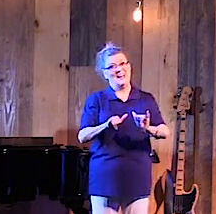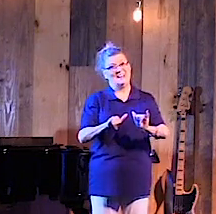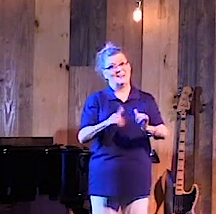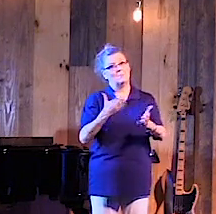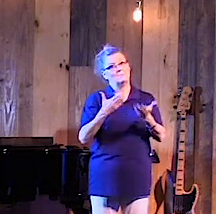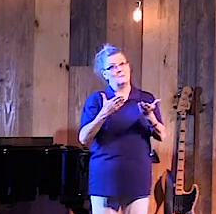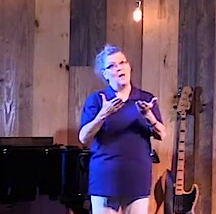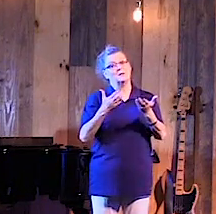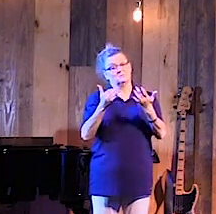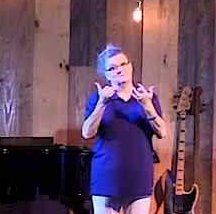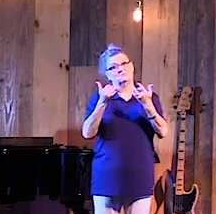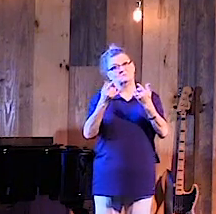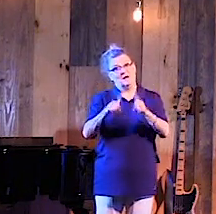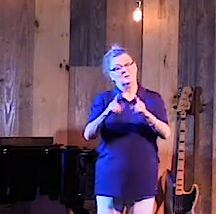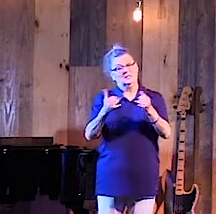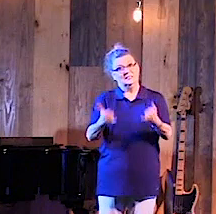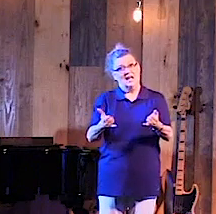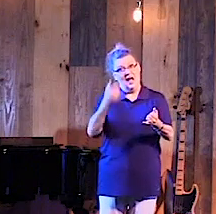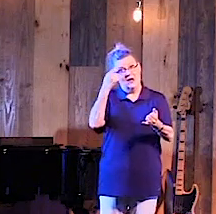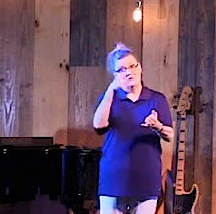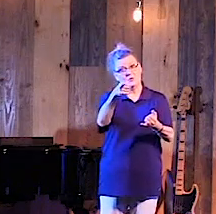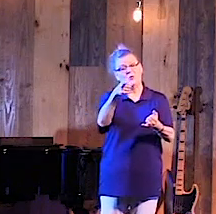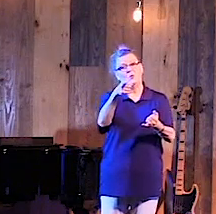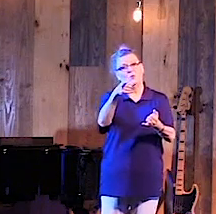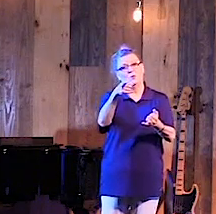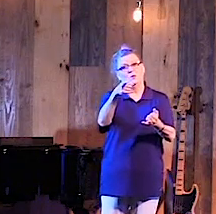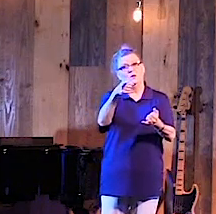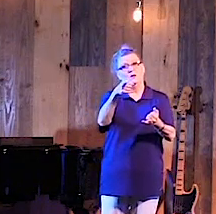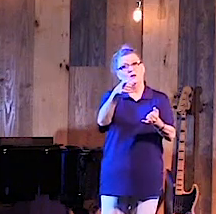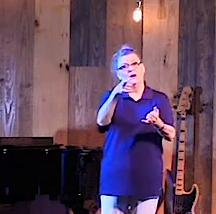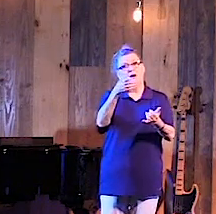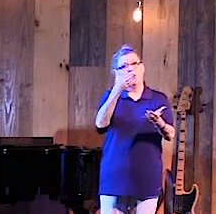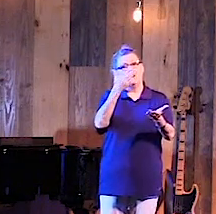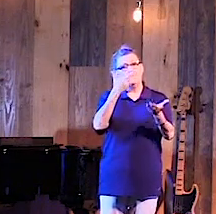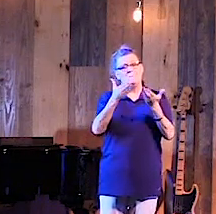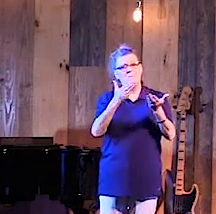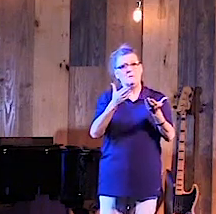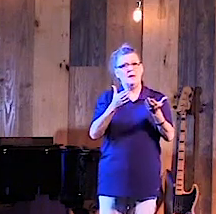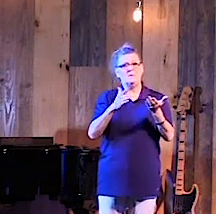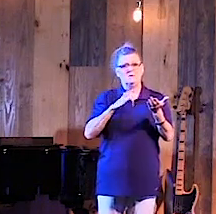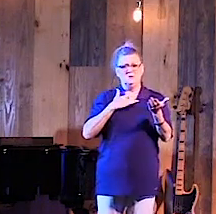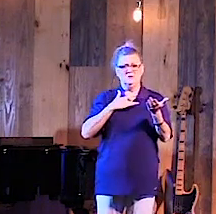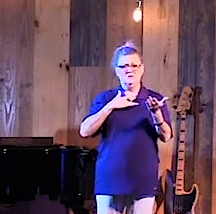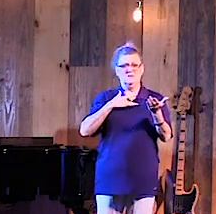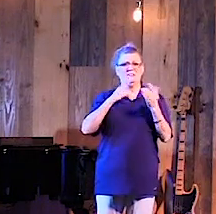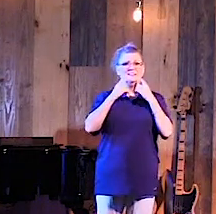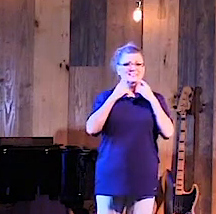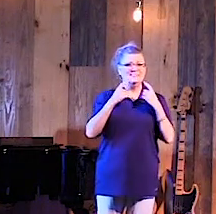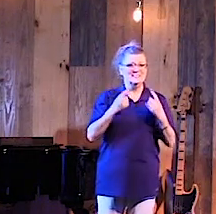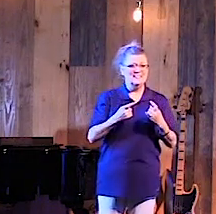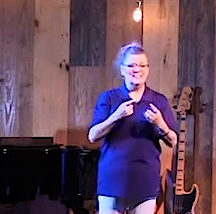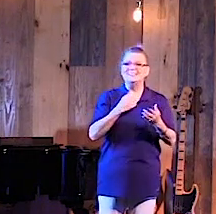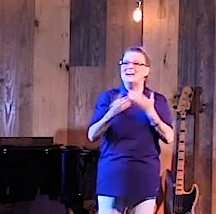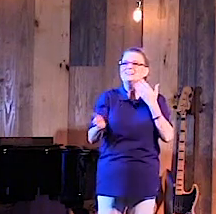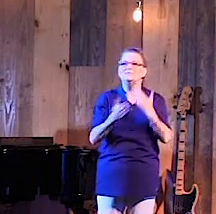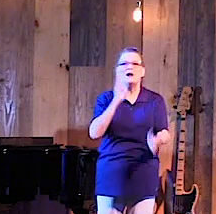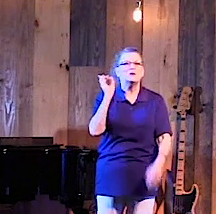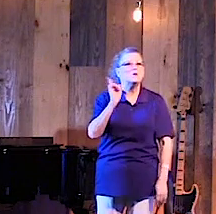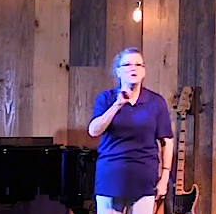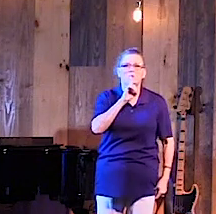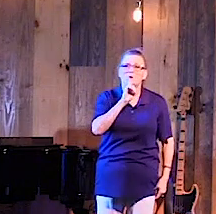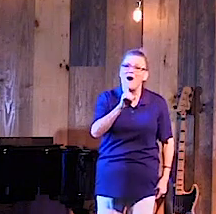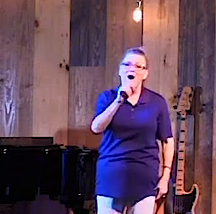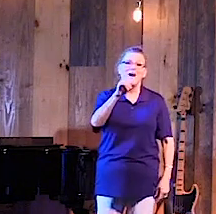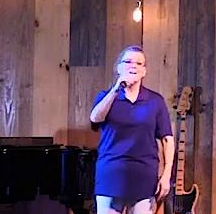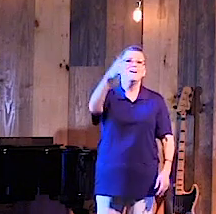you are this morning, in the far country, roaming in the pain of sin. And no matter where you're at, please know this, that God